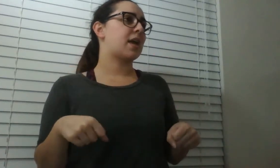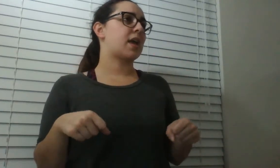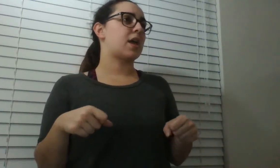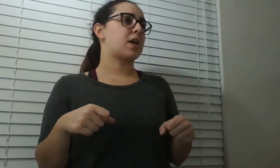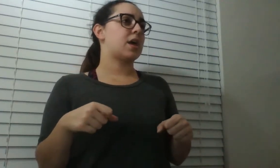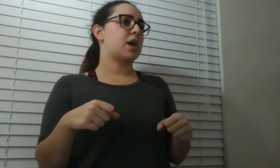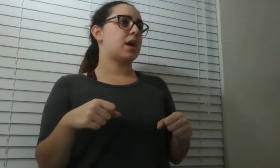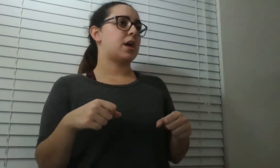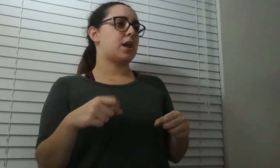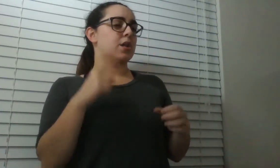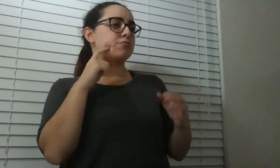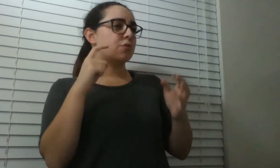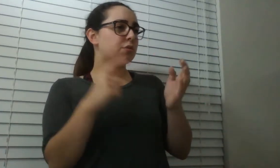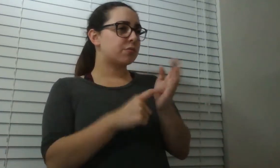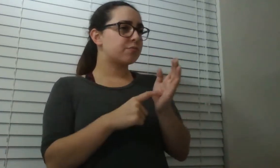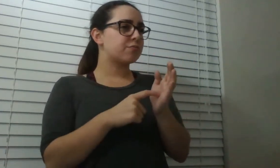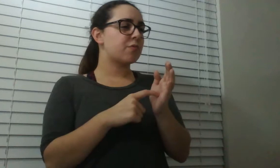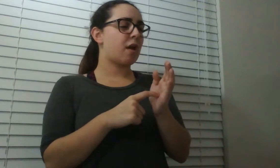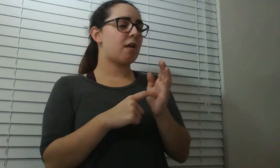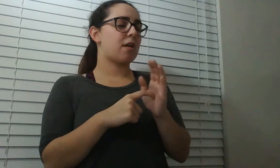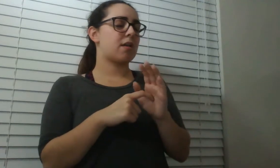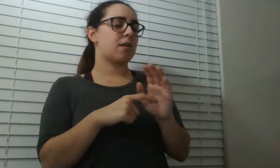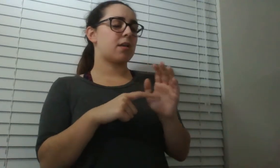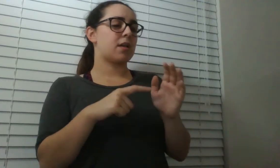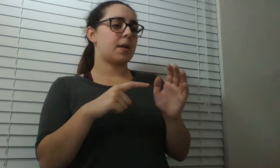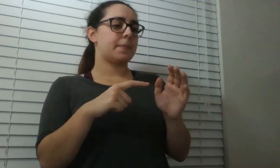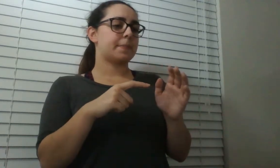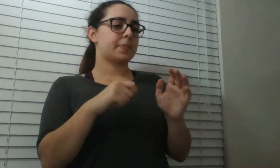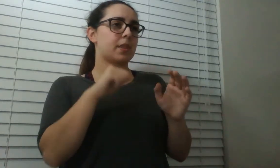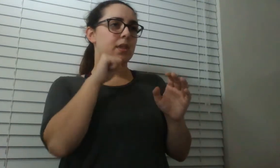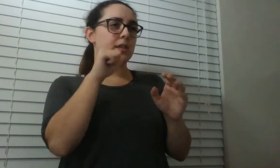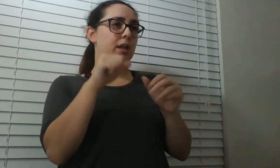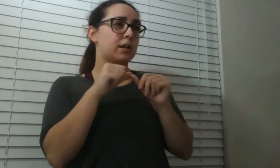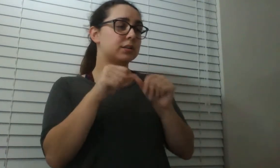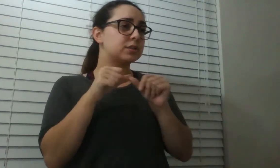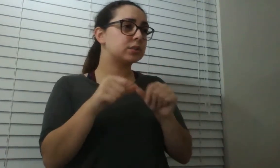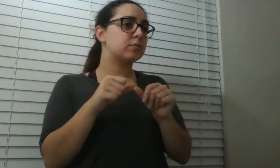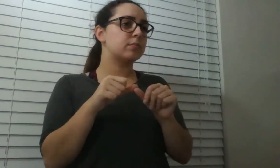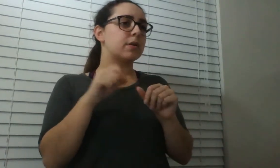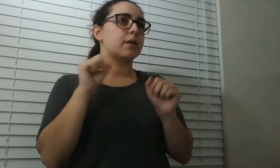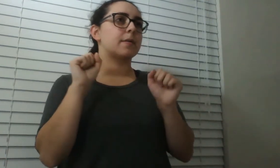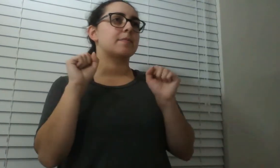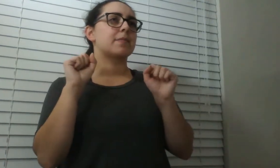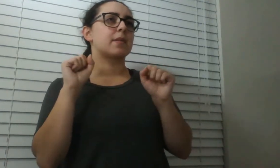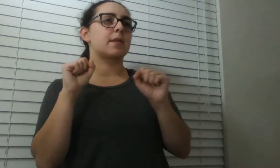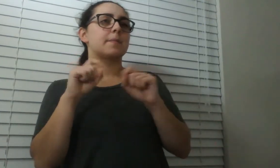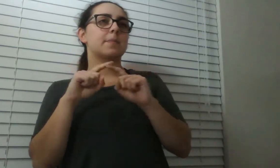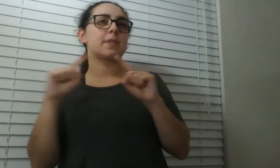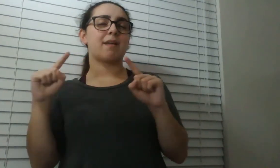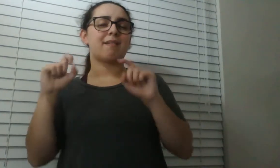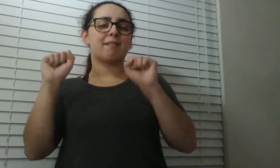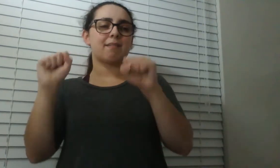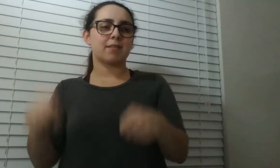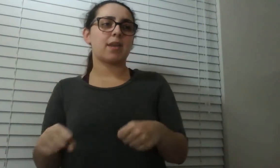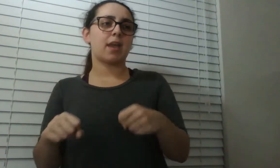that we feel the attachments, that seems to me to give our life its very special texture. Wow,